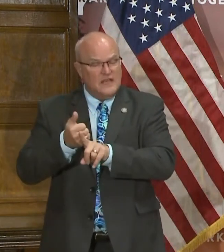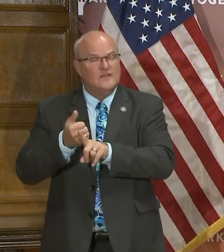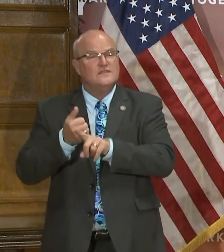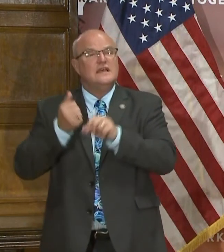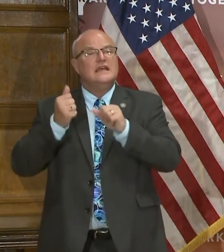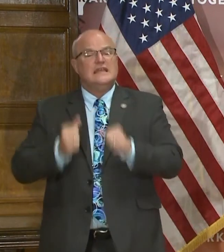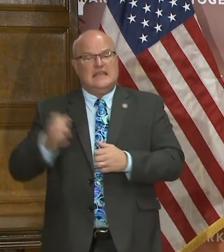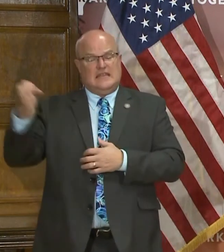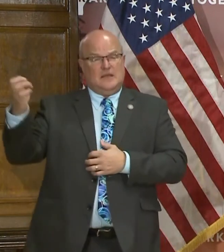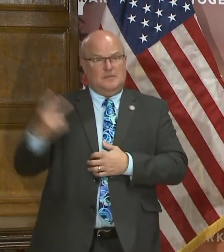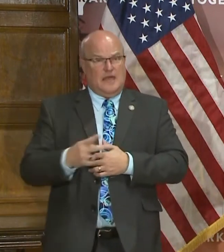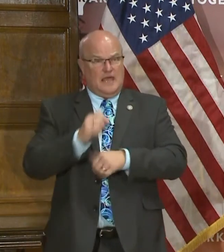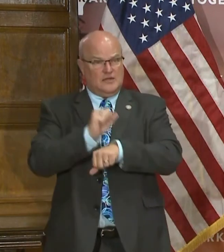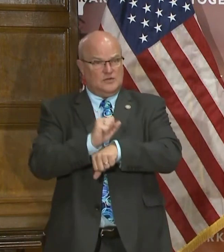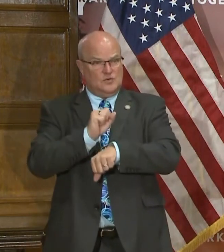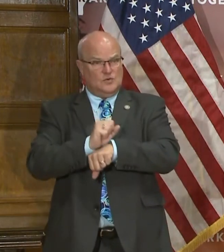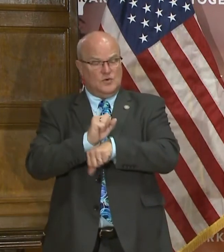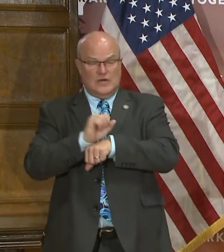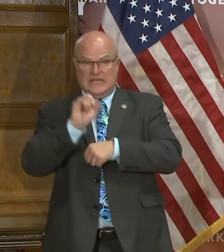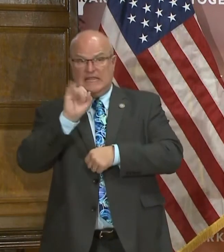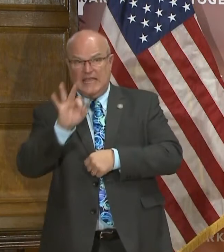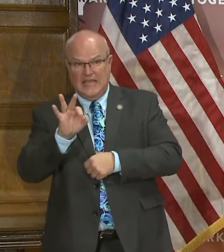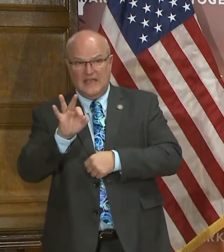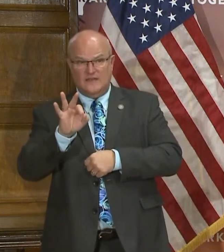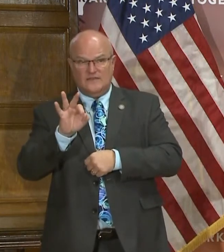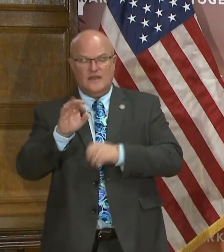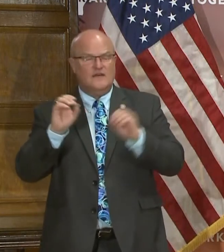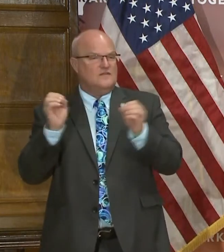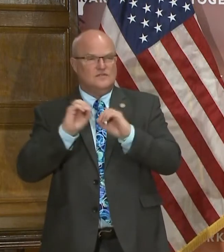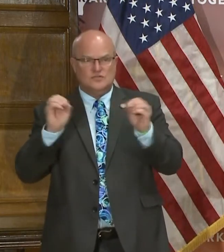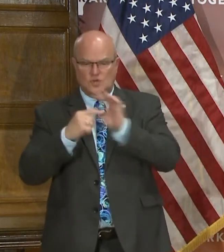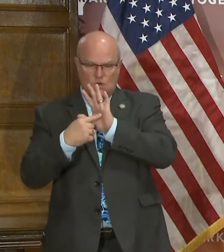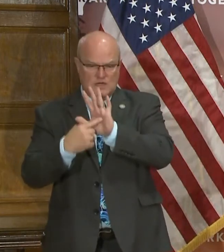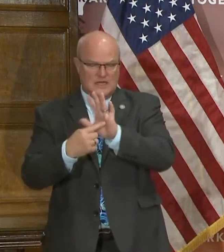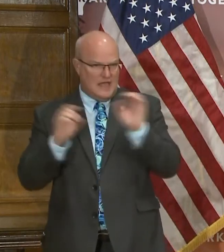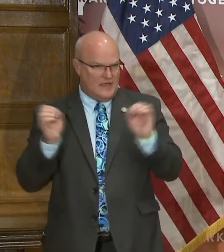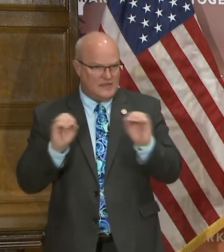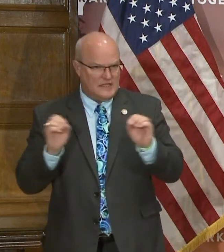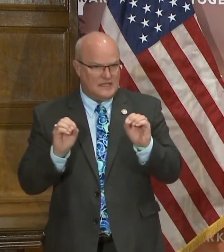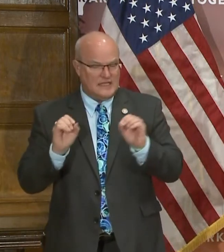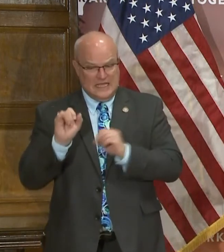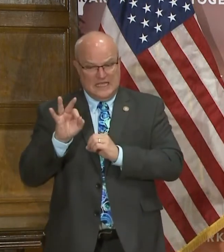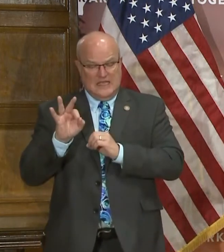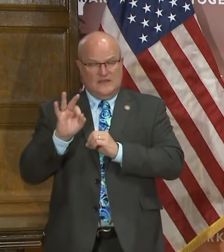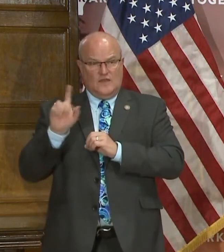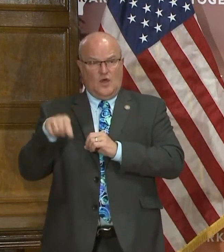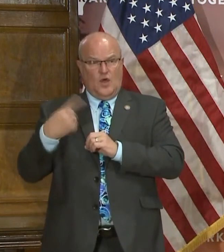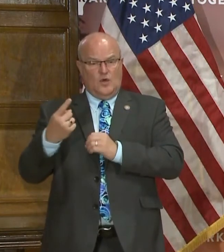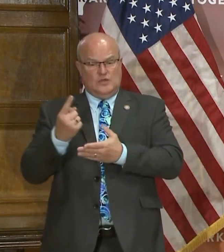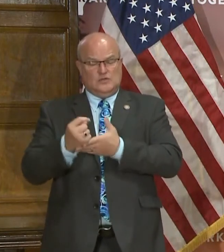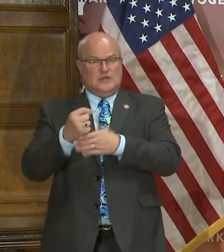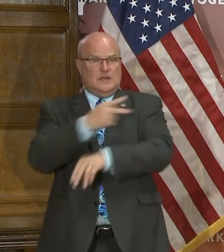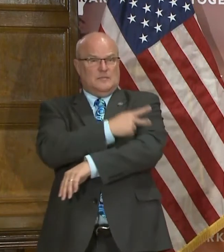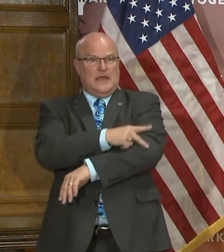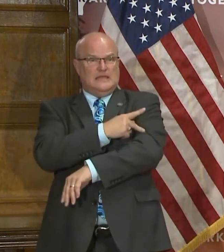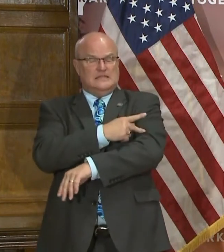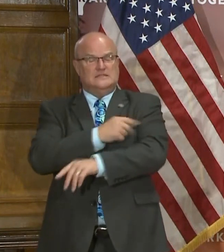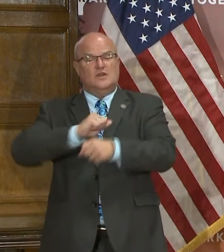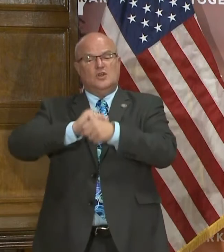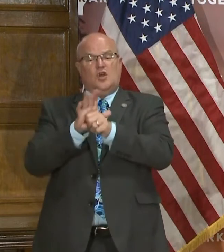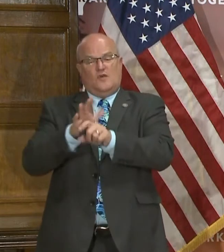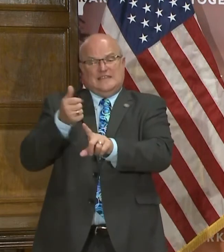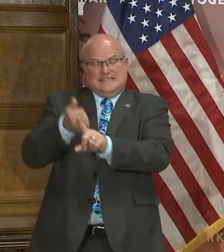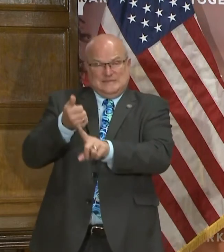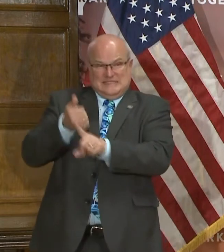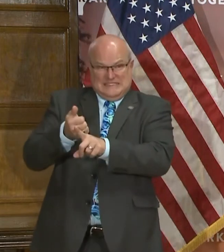may return to work if they are asymptomatic, if they are only treating patients who are